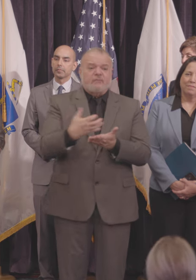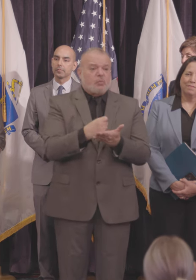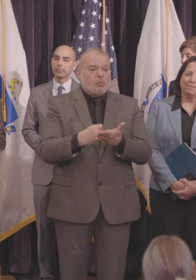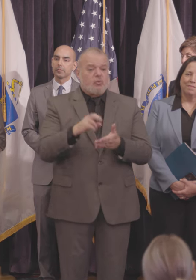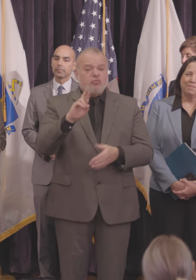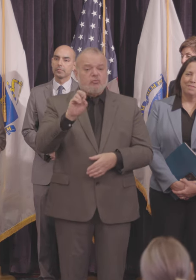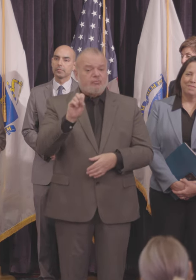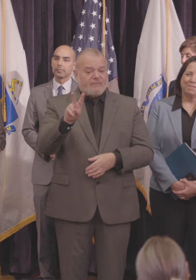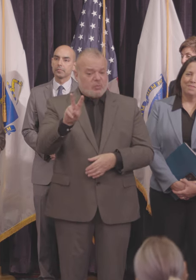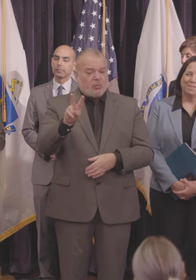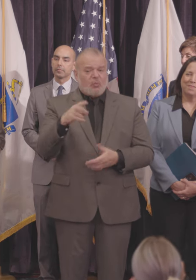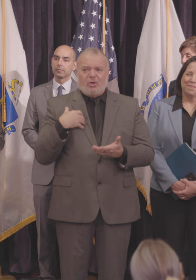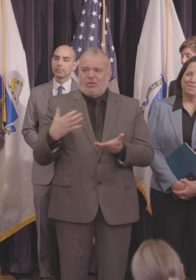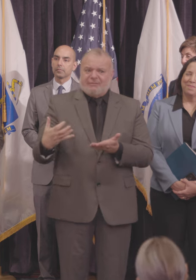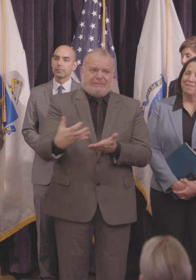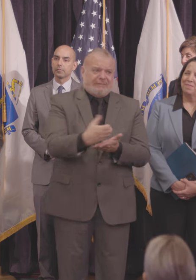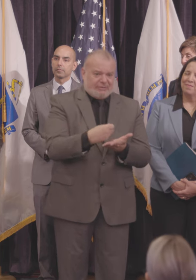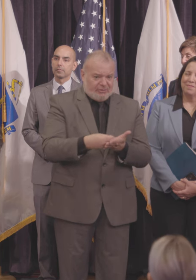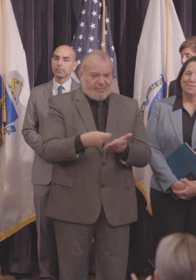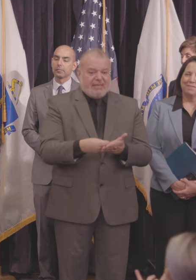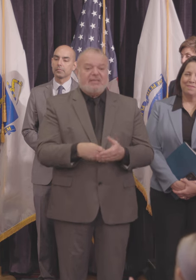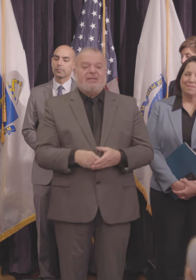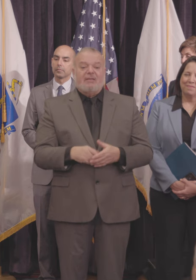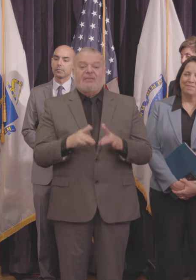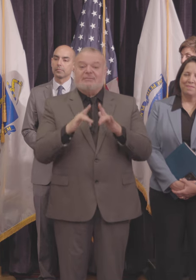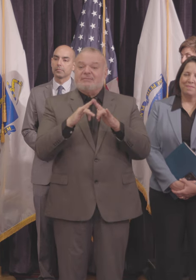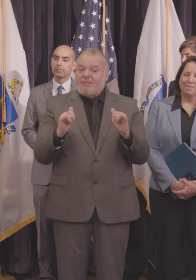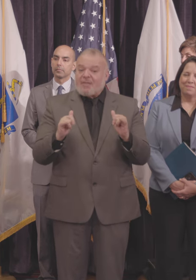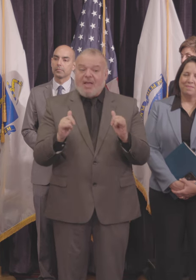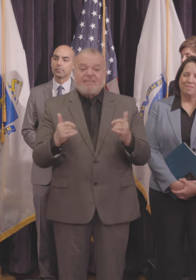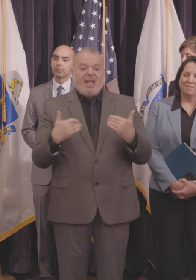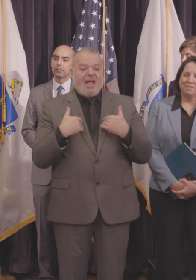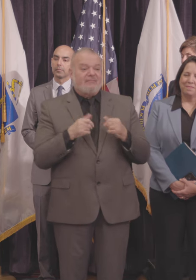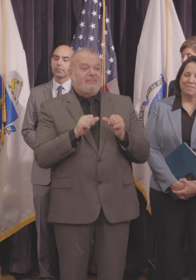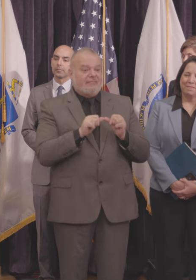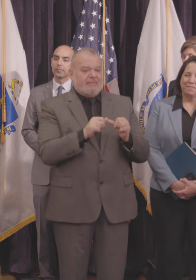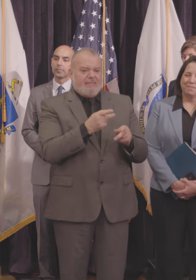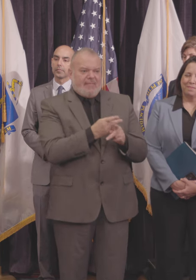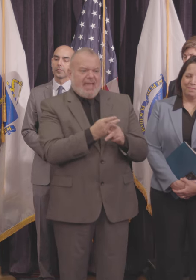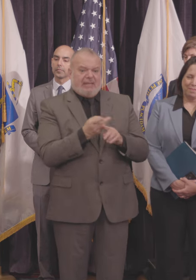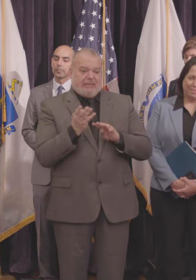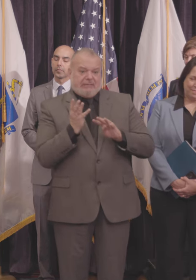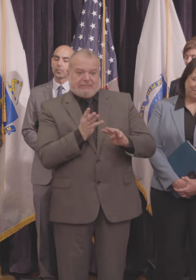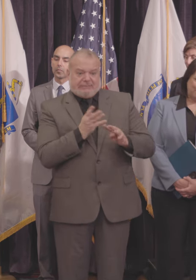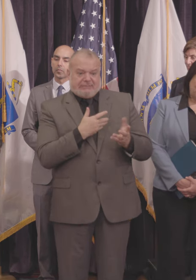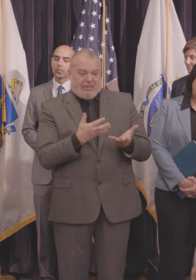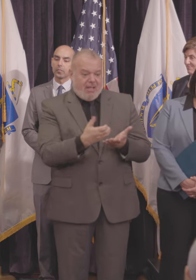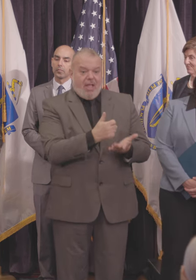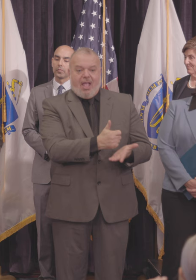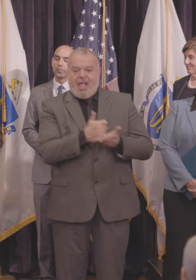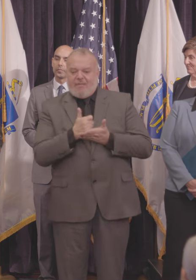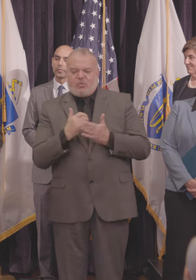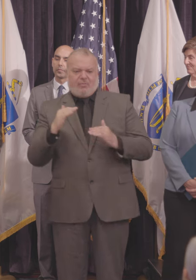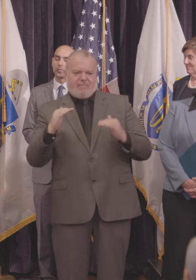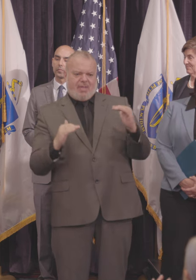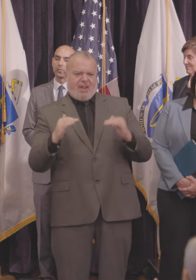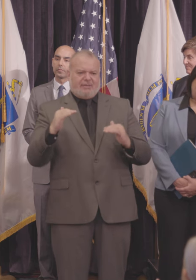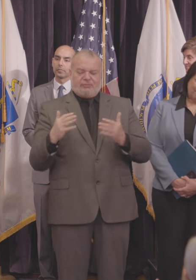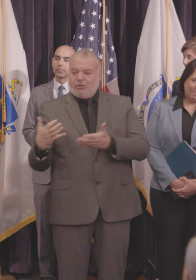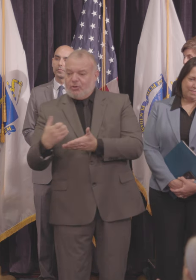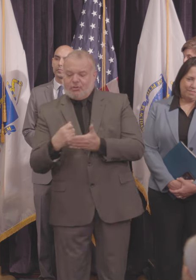a balanced budget approach that will set Massachusetts up for long-term success. This includes a limited use of excess capital gains capped